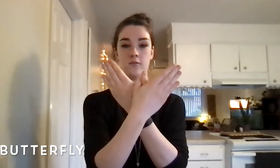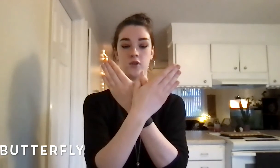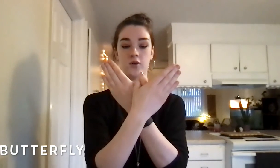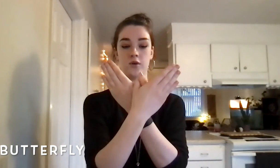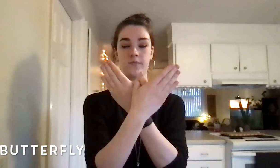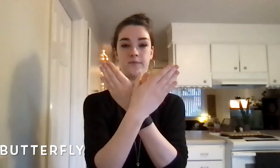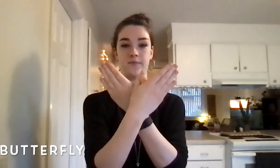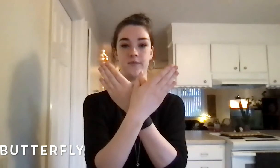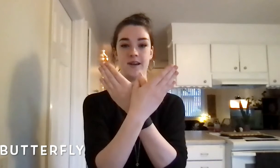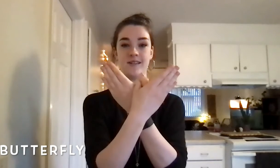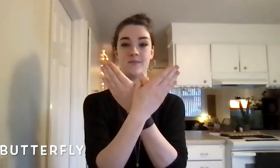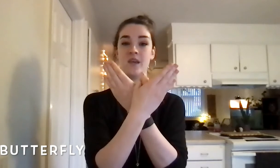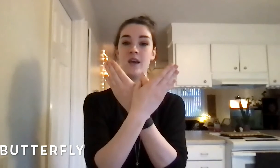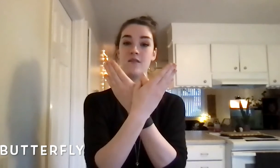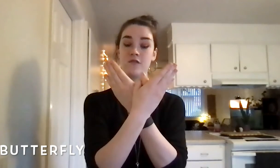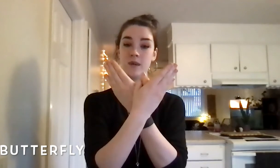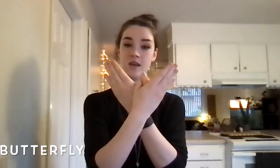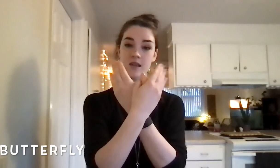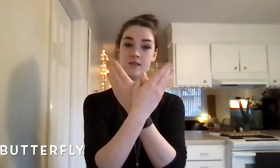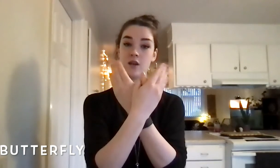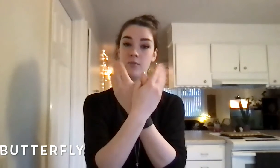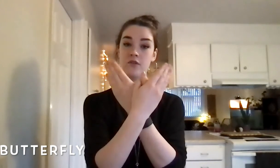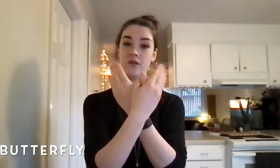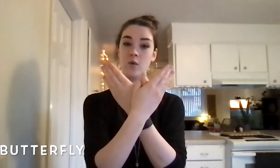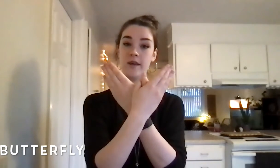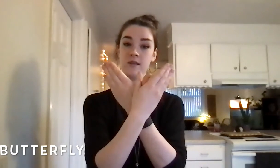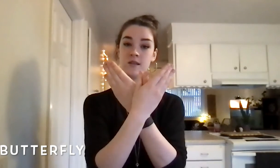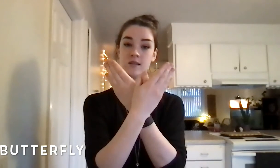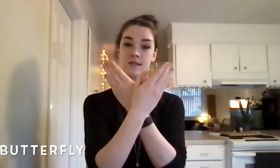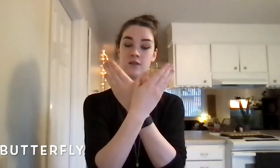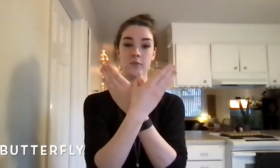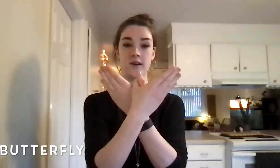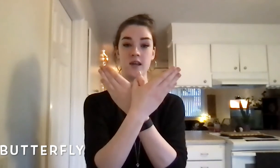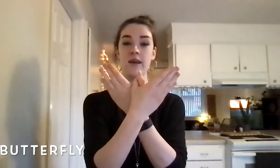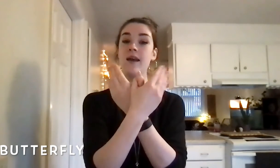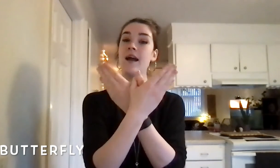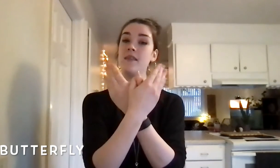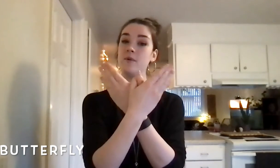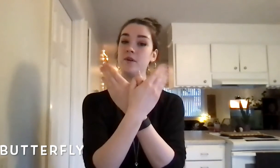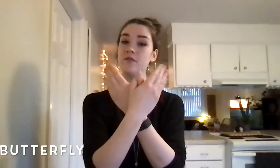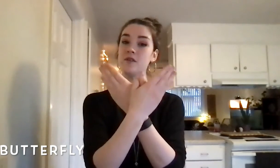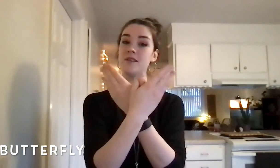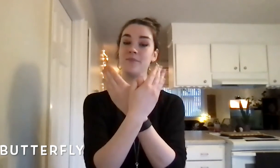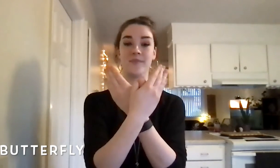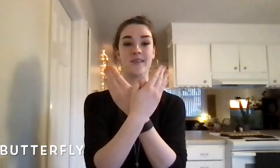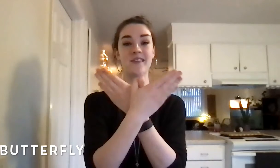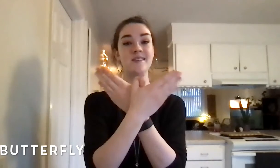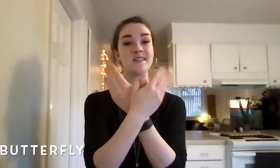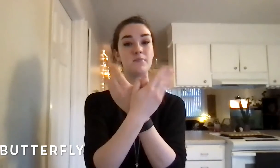a hug. Nice. And then from here, this is our butterfly wings and this is its little body. And then we're going to flutter them. And this is